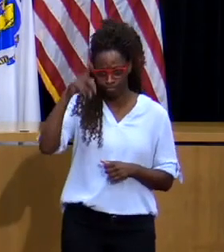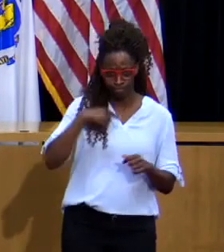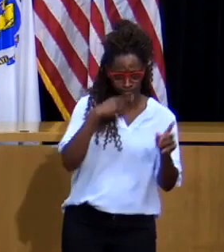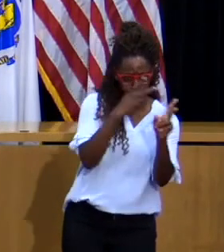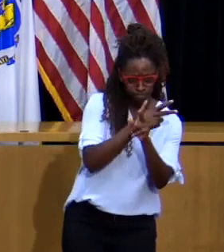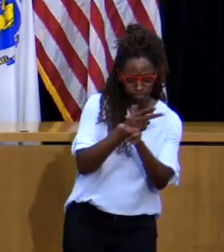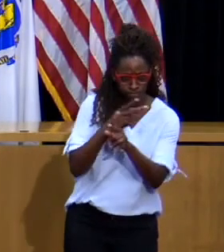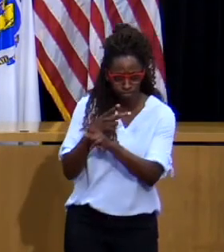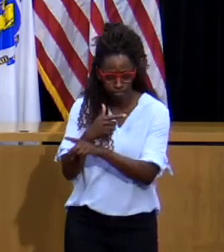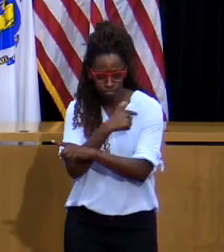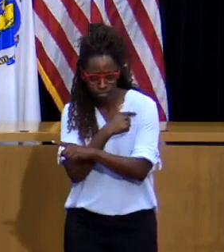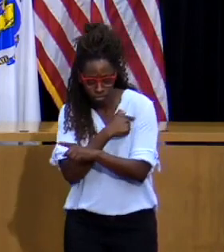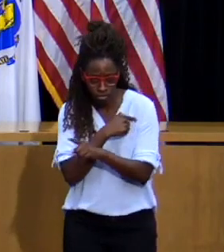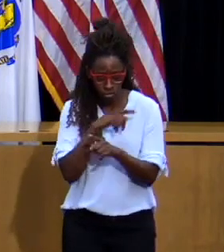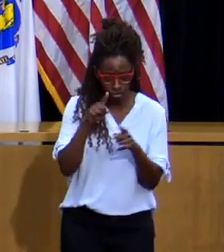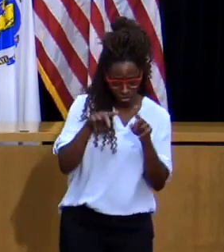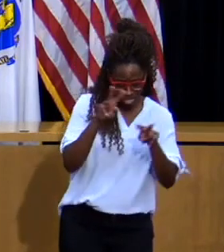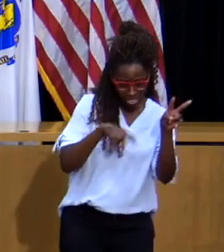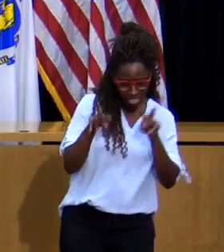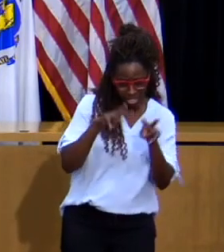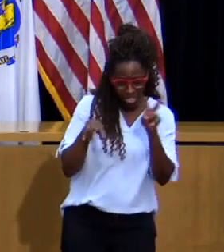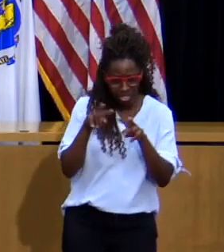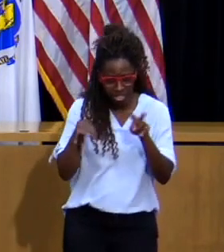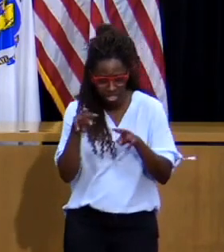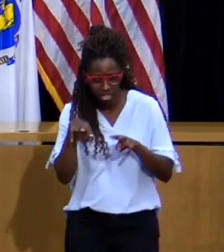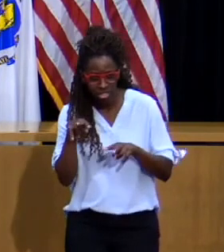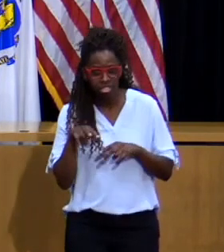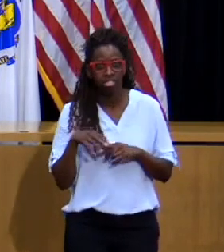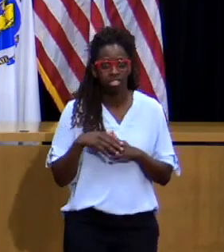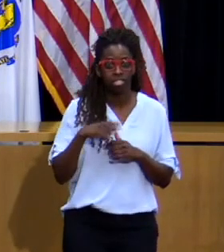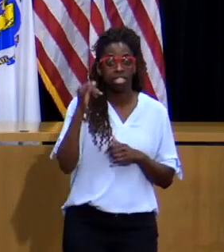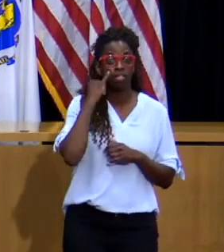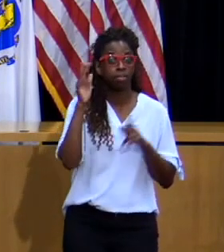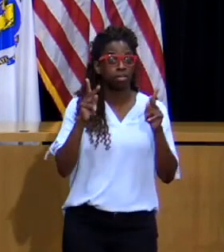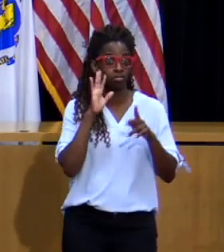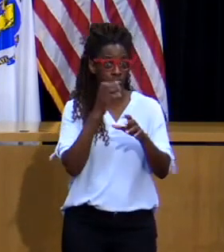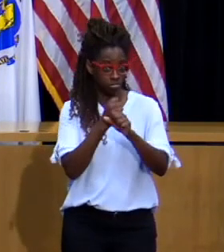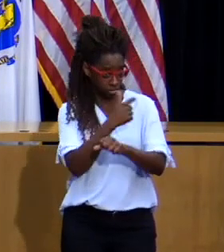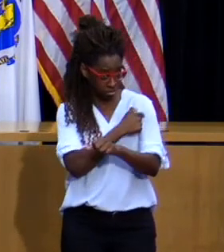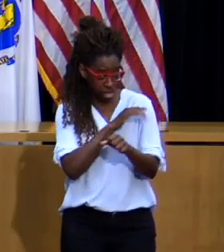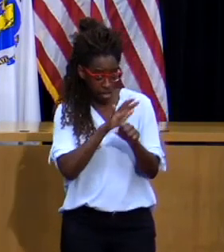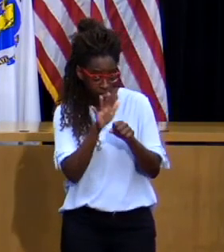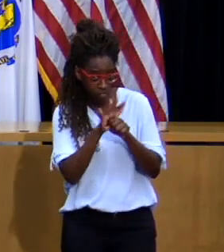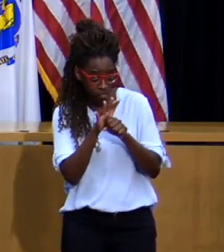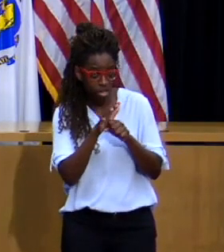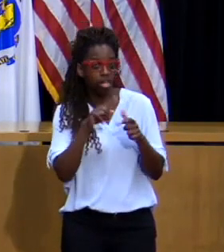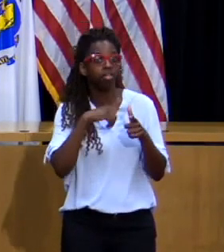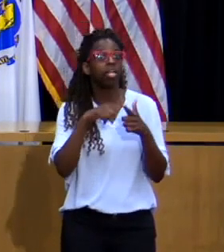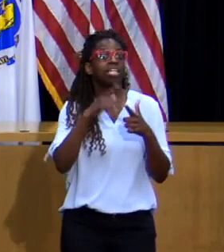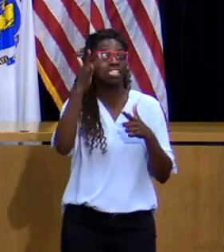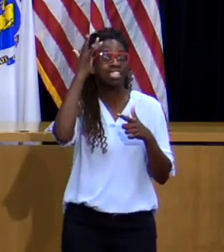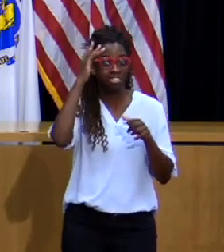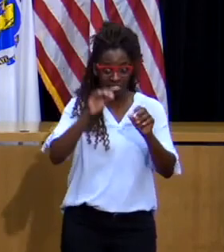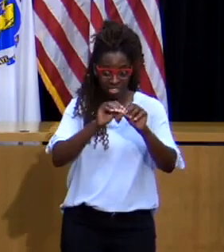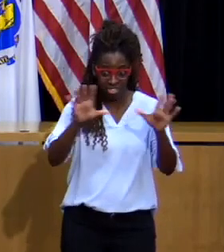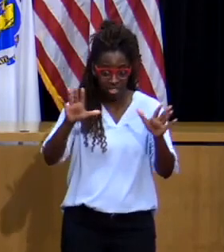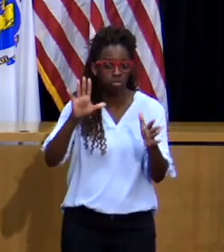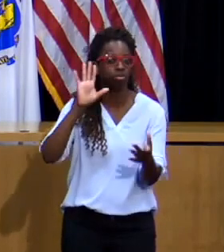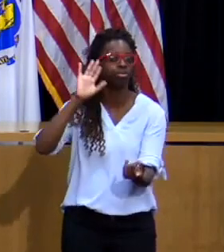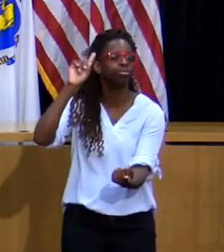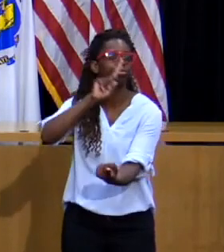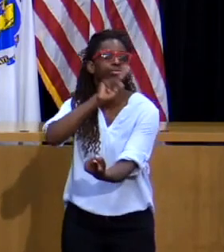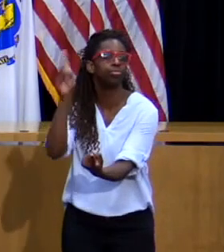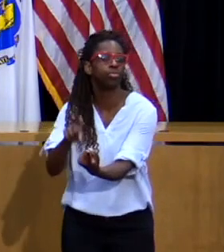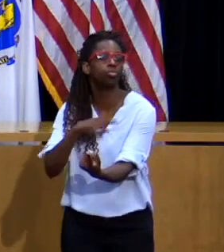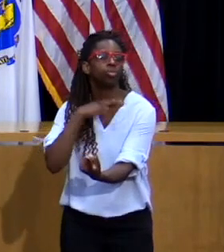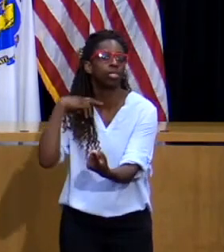disease down low enough that we can get back much closer to normal. So again, the goal is as quickly as possible. Definitely more